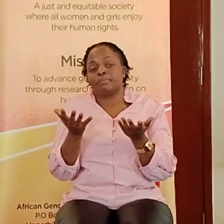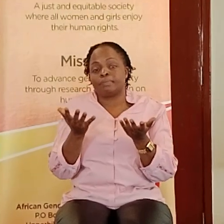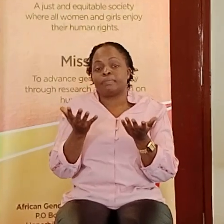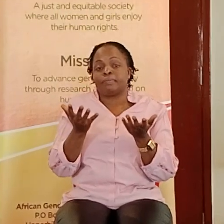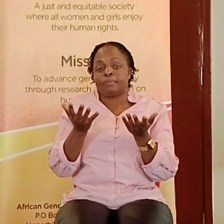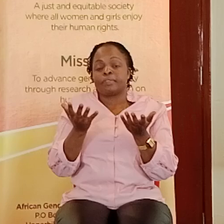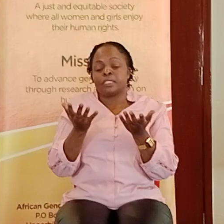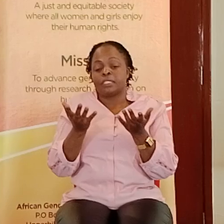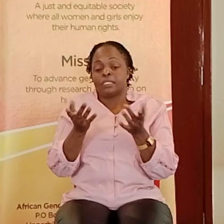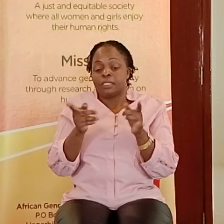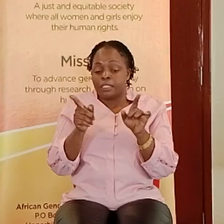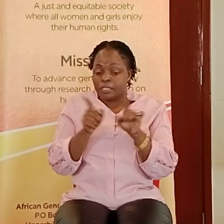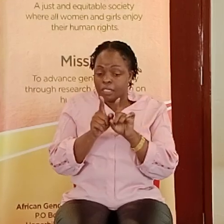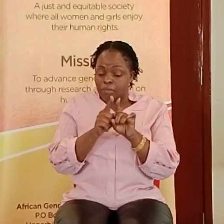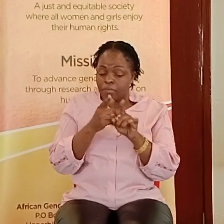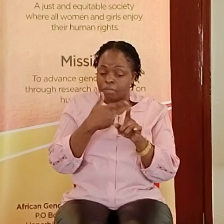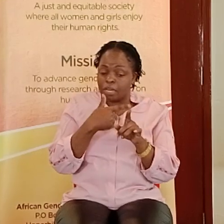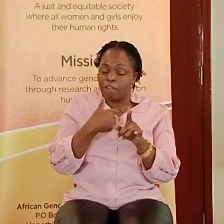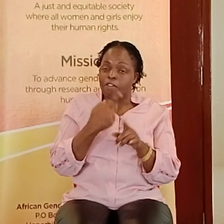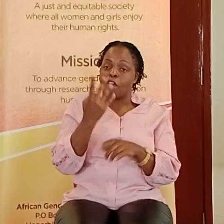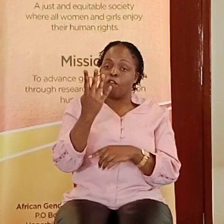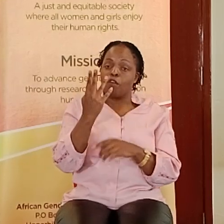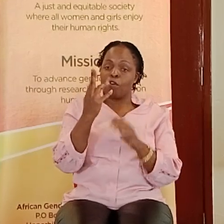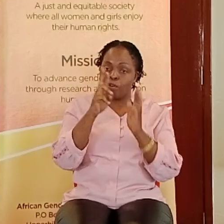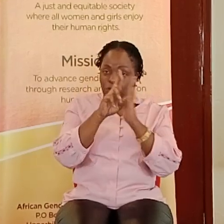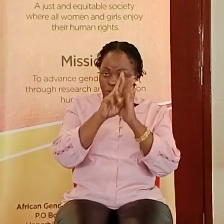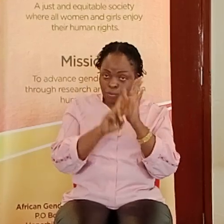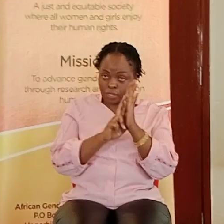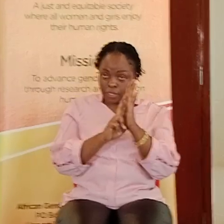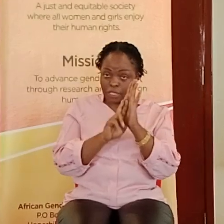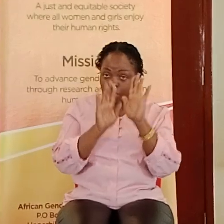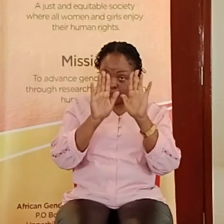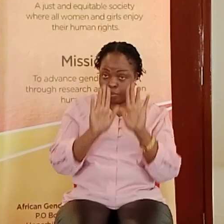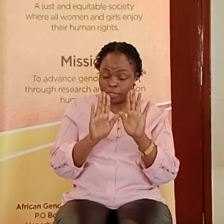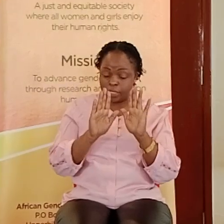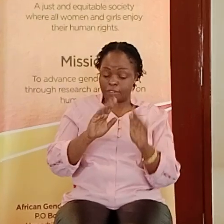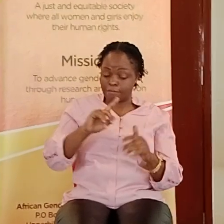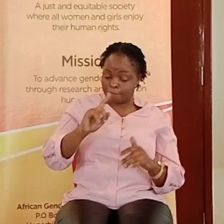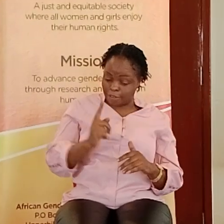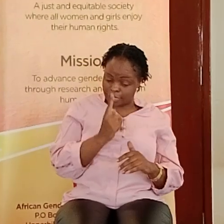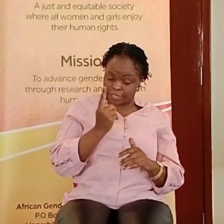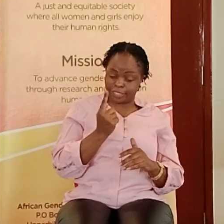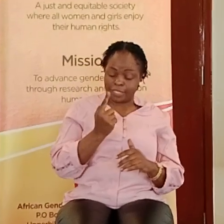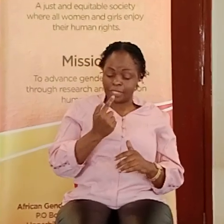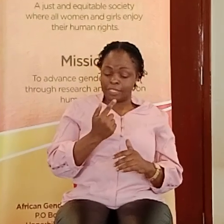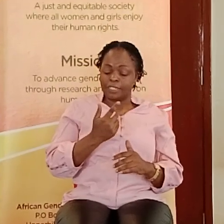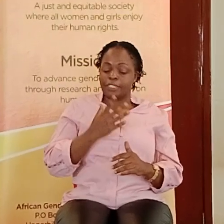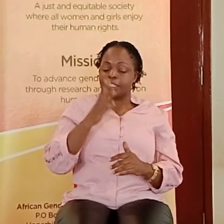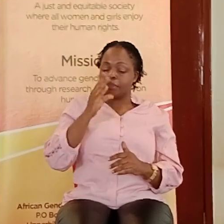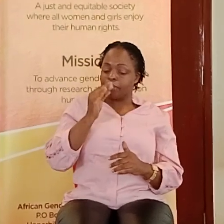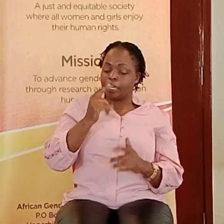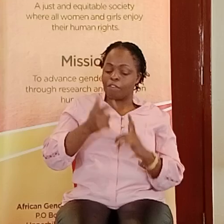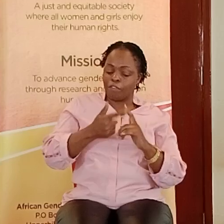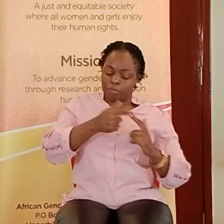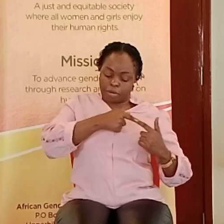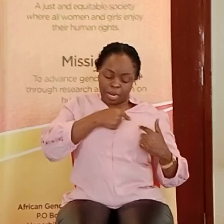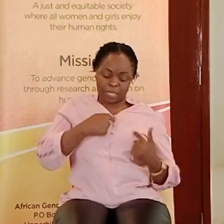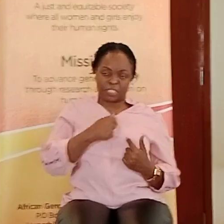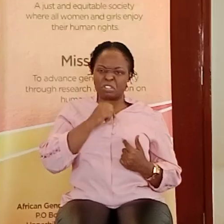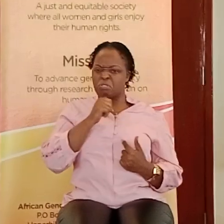There are 4 rules that I think are very important. Is first to speak from your heart. You don't have to pre-plan what you're going to say. Just speak it,